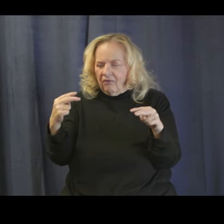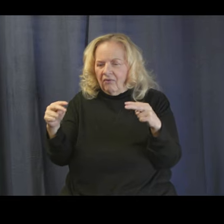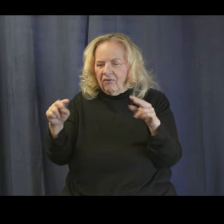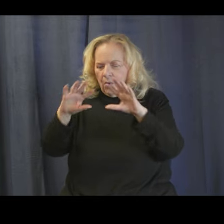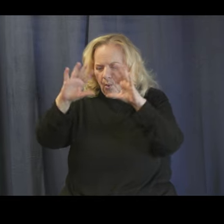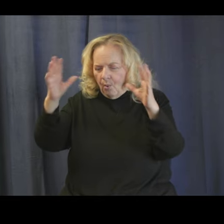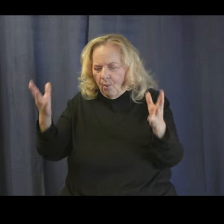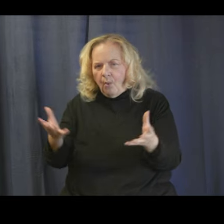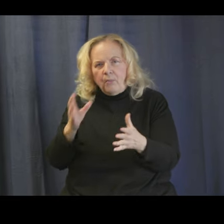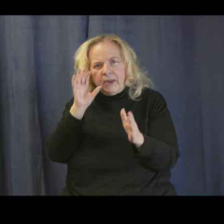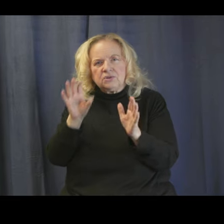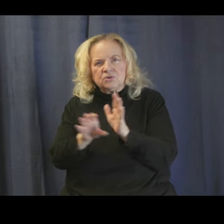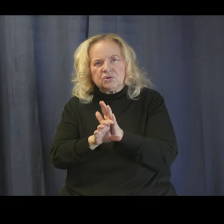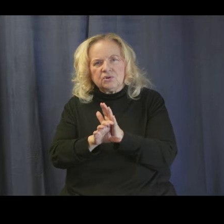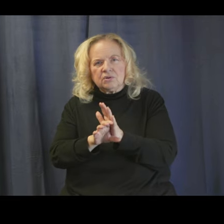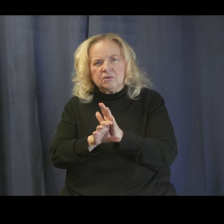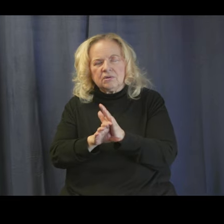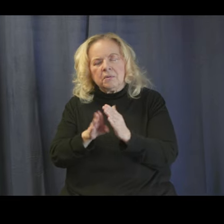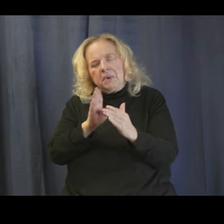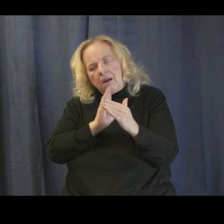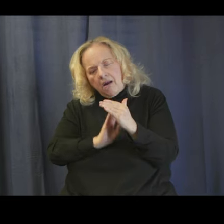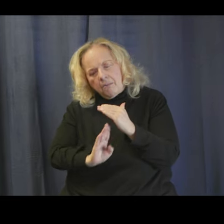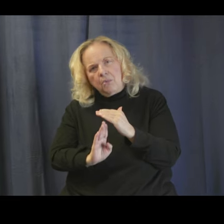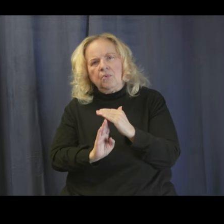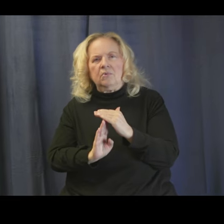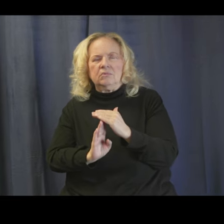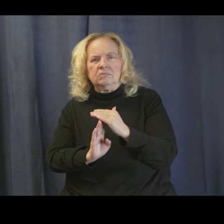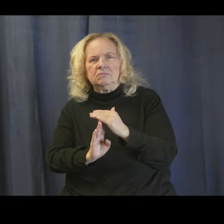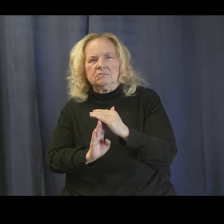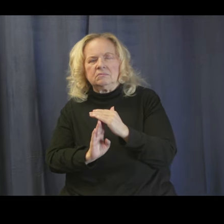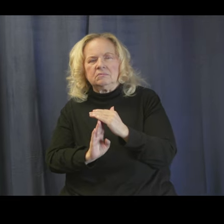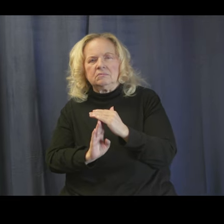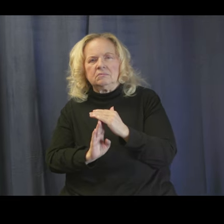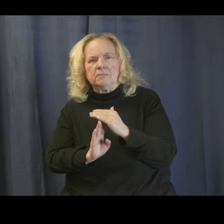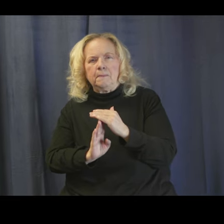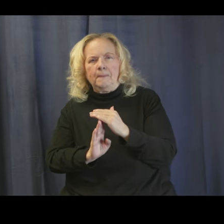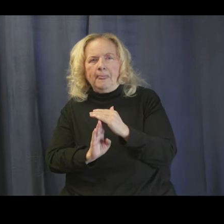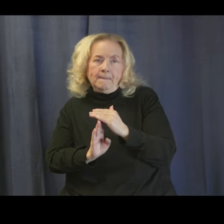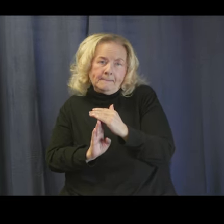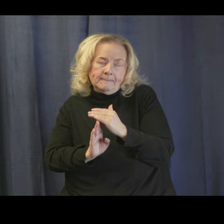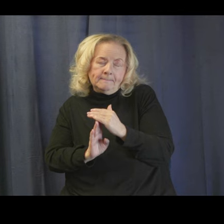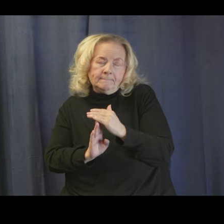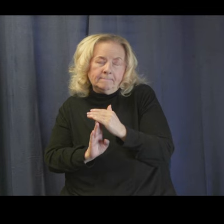see the whole picture. That's where humility comes in. I mean,